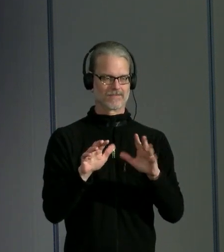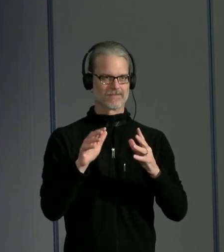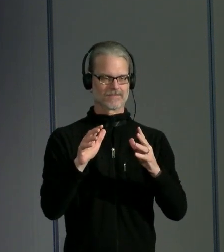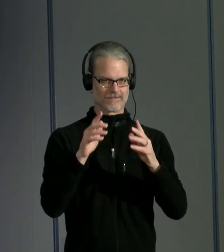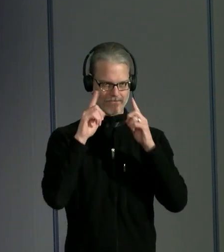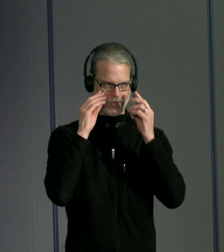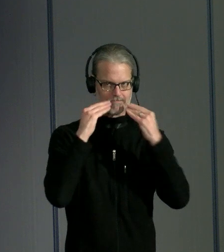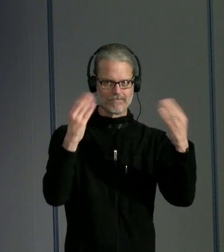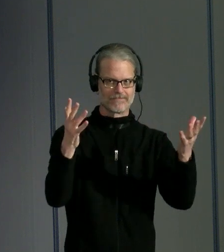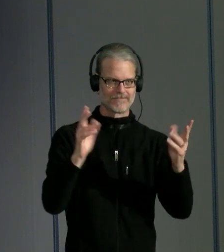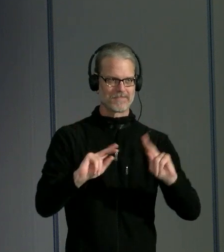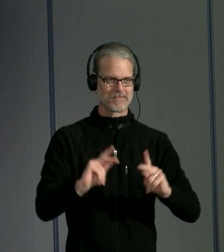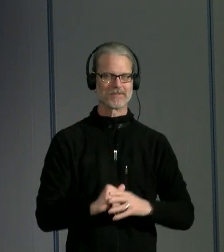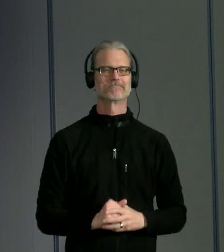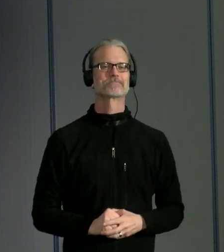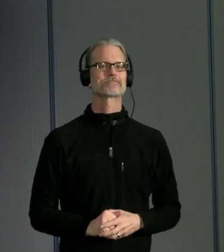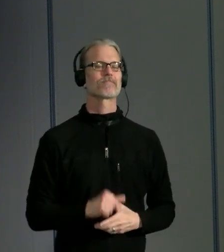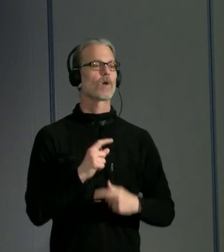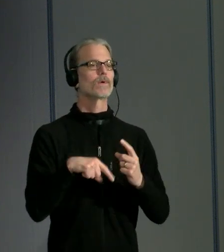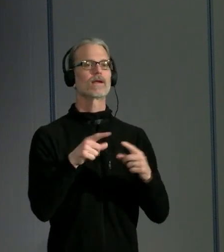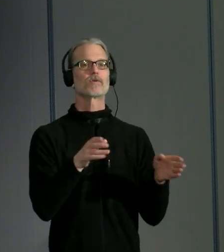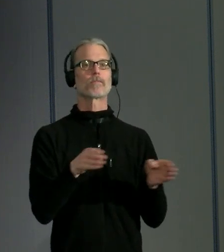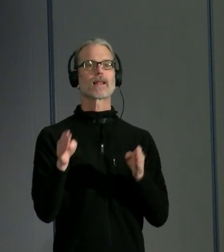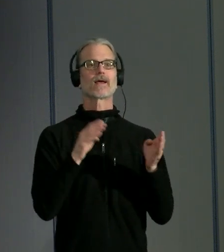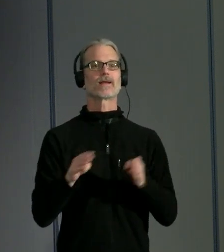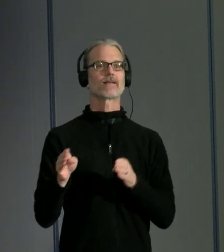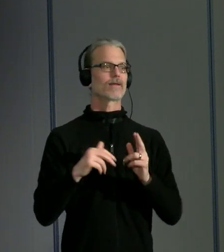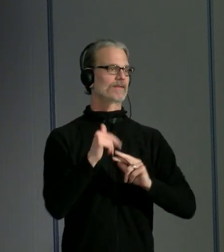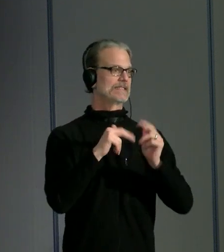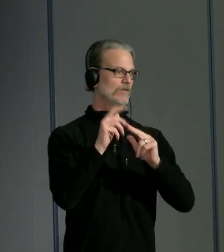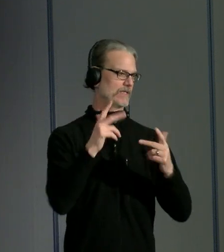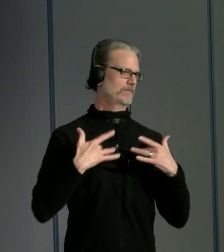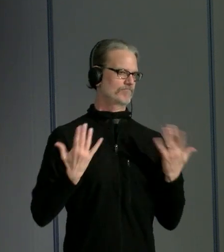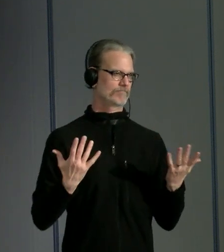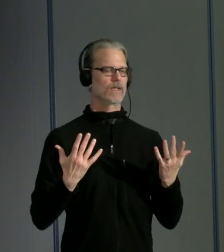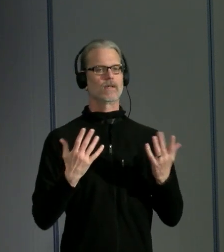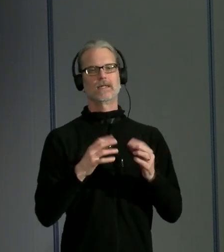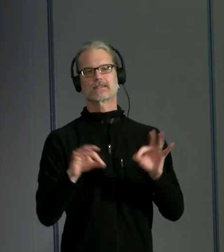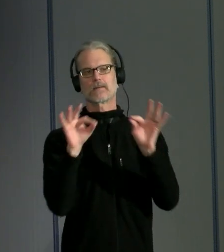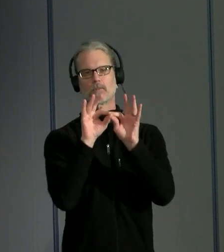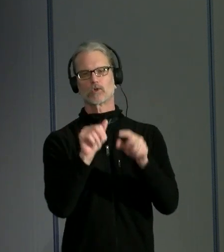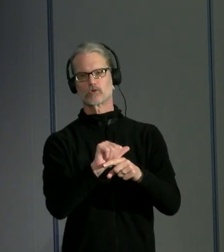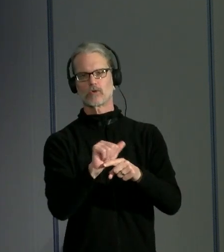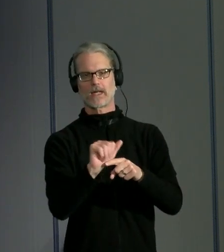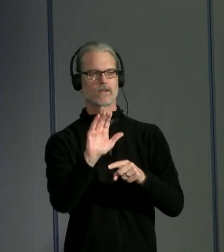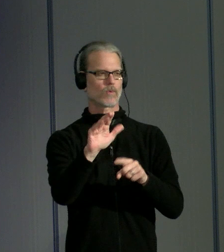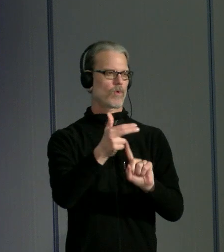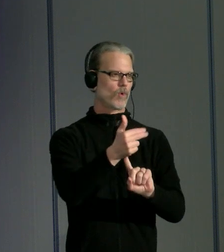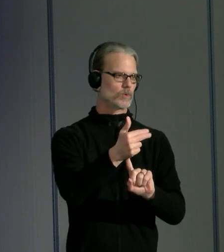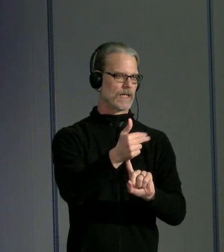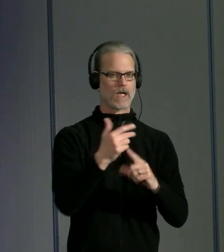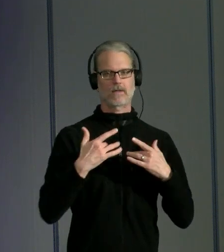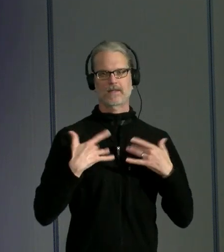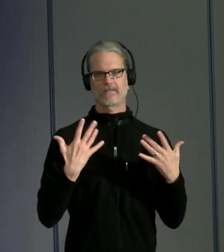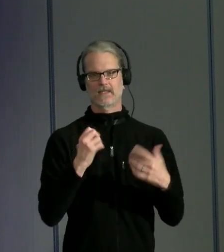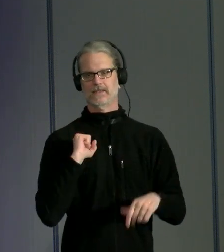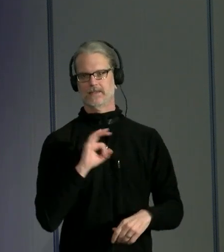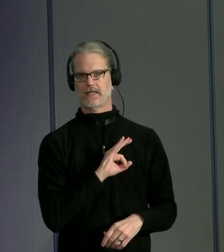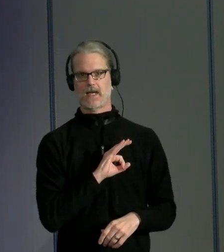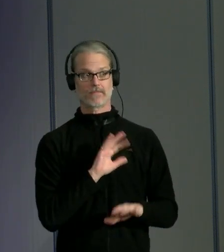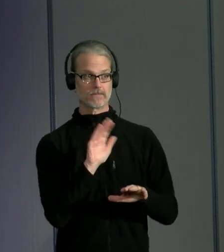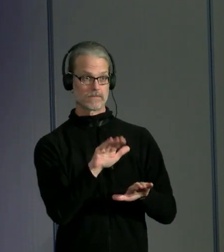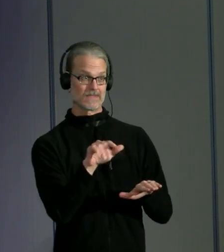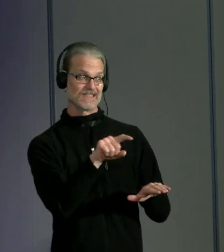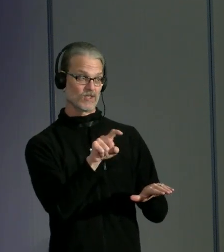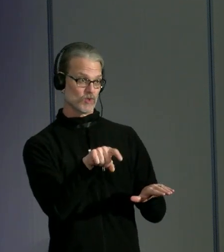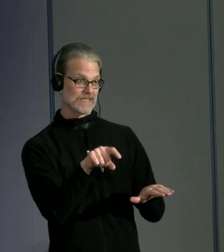Whenever you're planning a facility, I think it's important to kind of train your hotel staff or event staff that, hey, you're going to need to be prepared